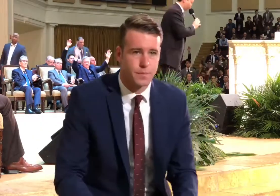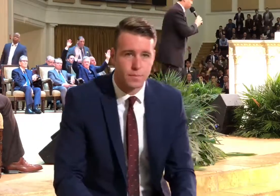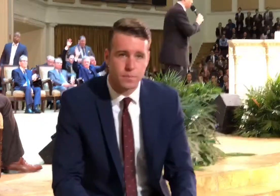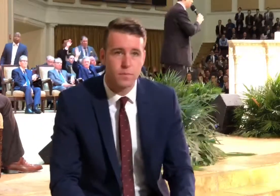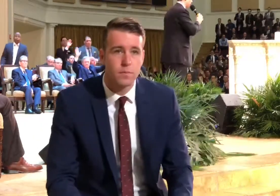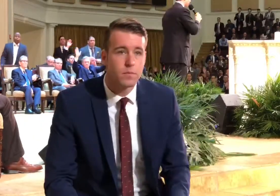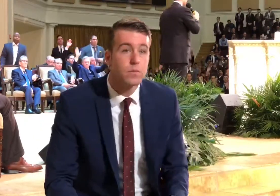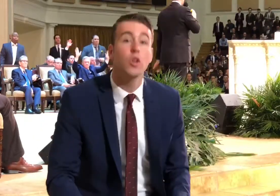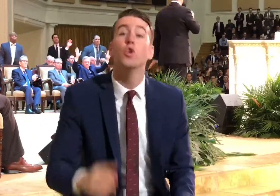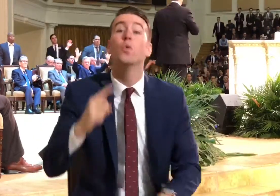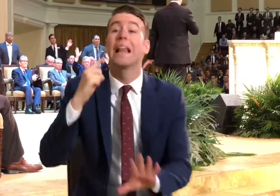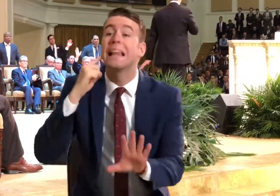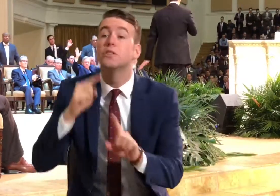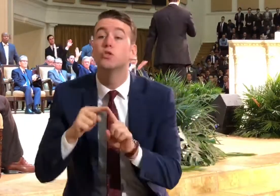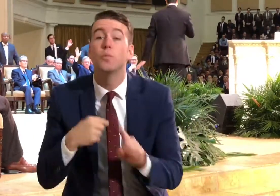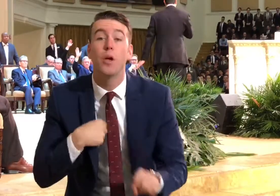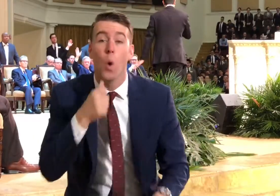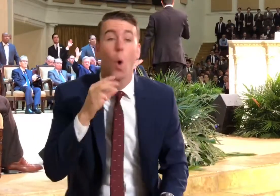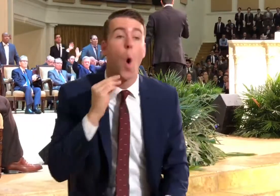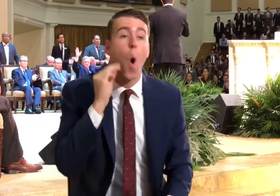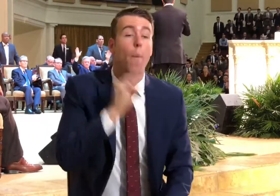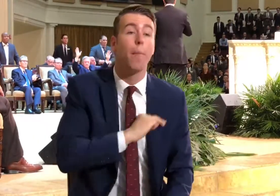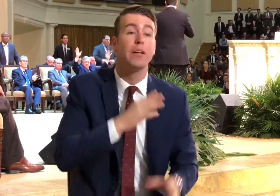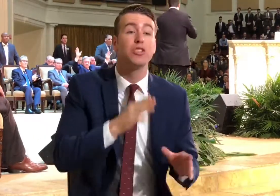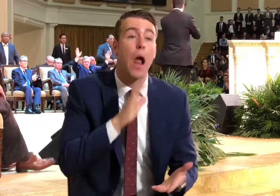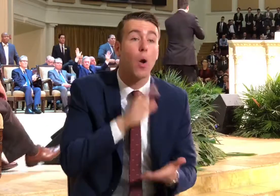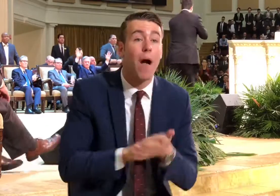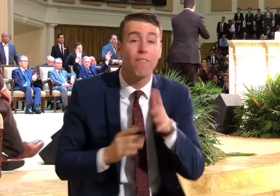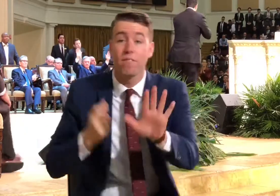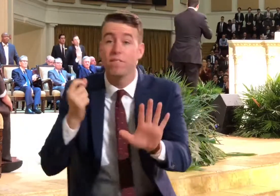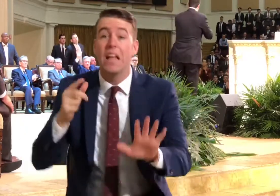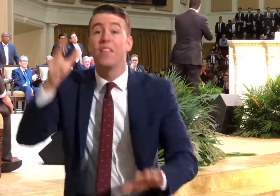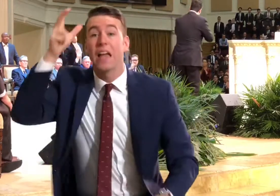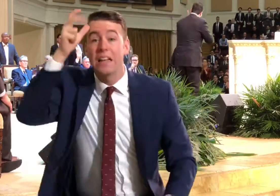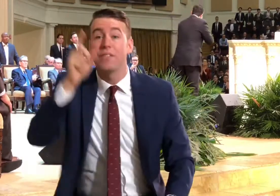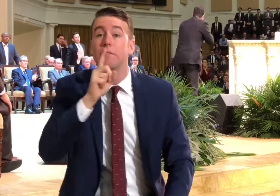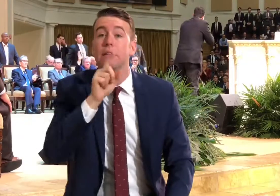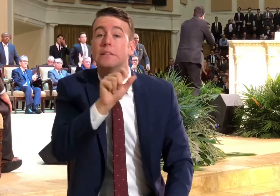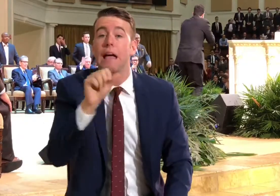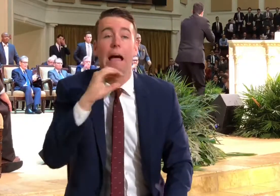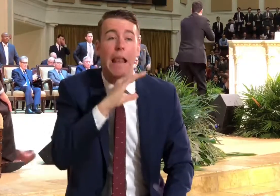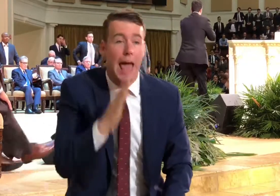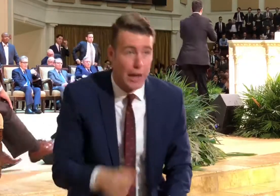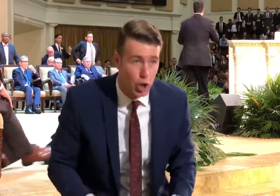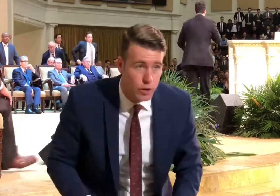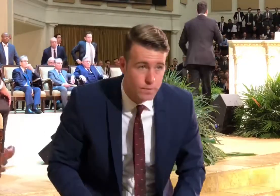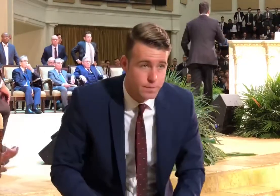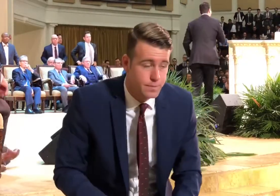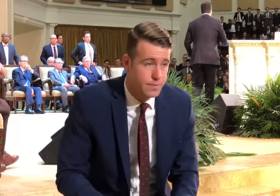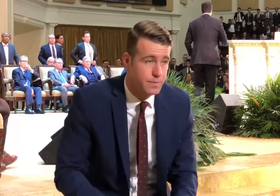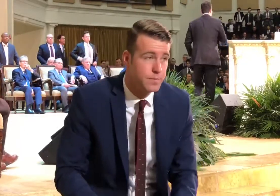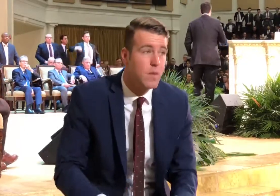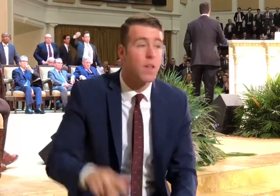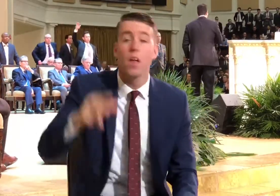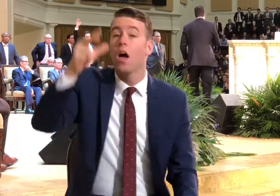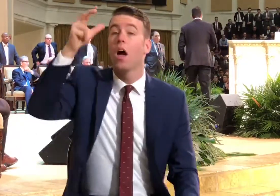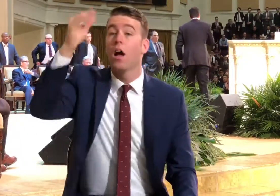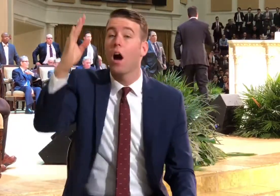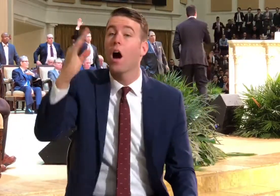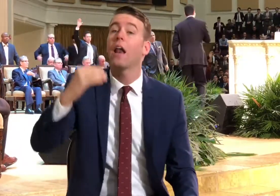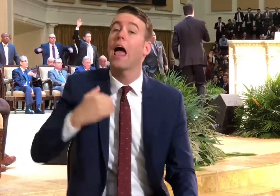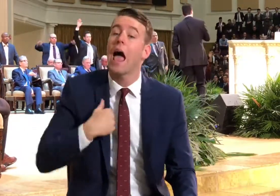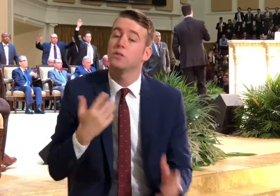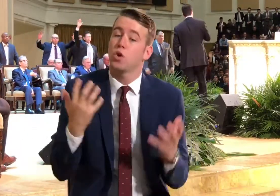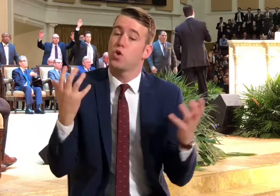You listen to me. Hope missionary life, the devil is a liar. God has